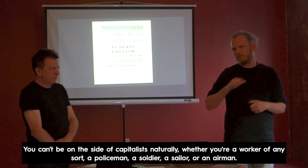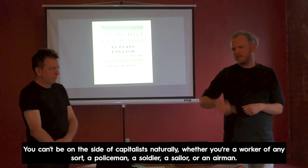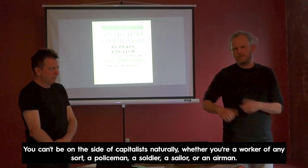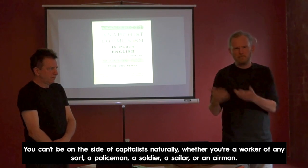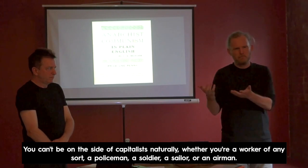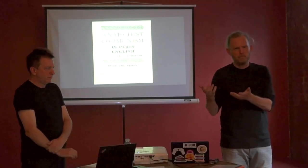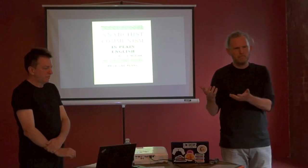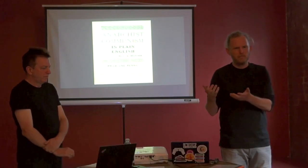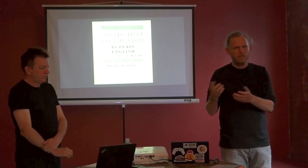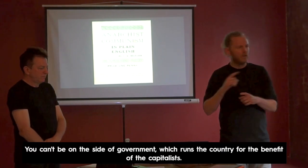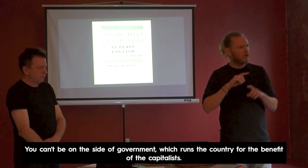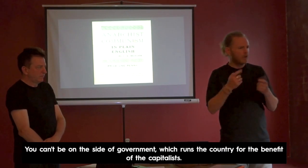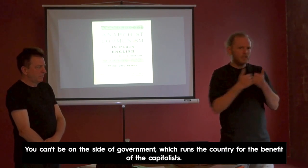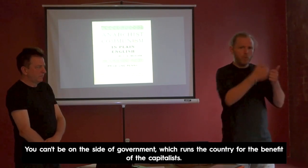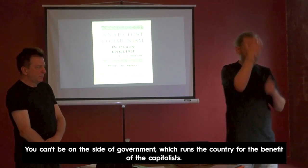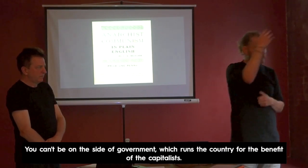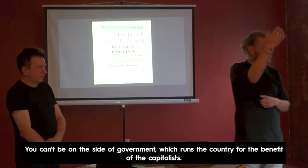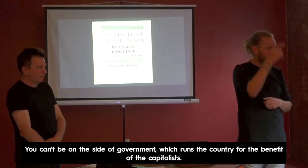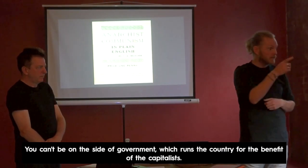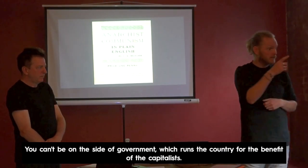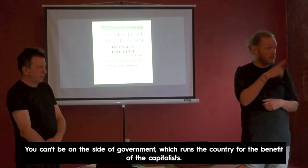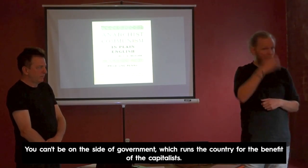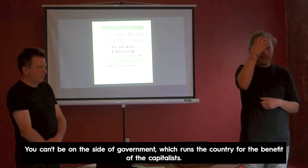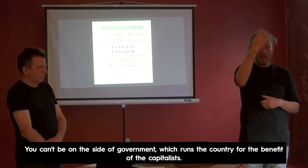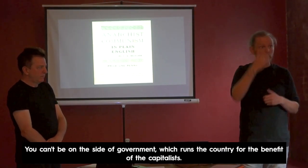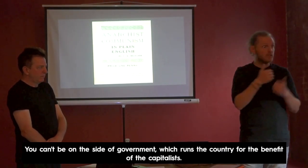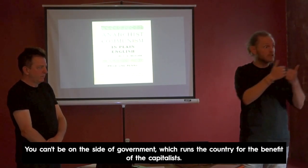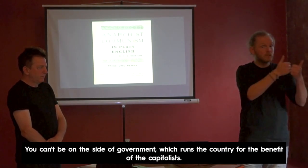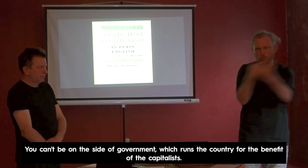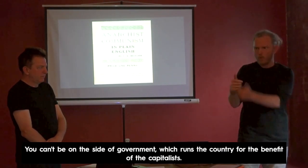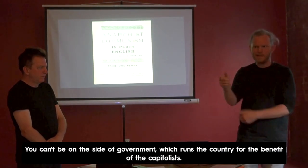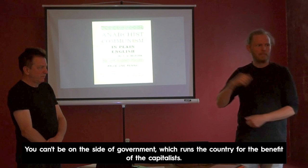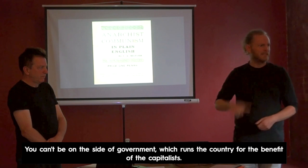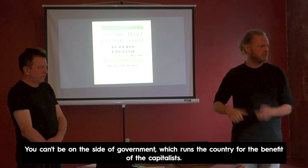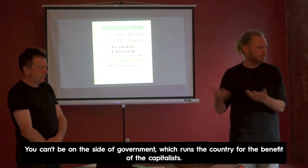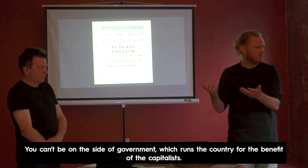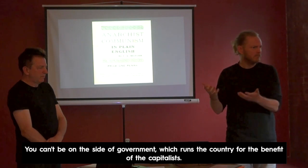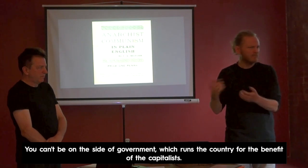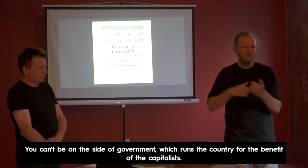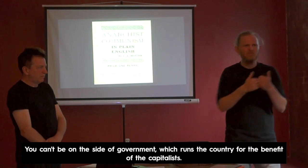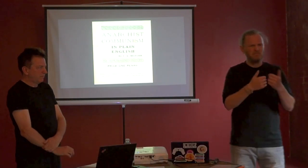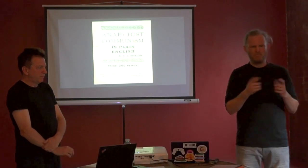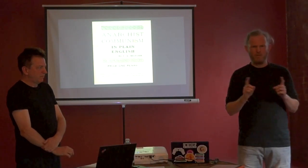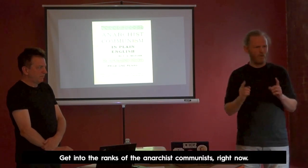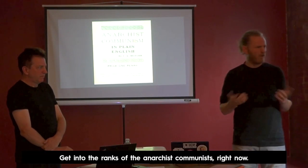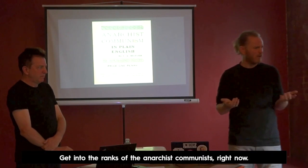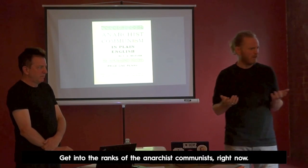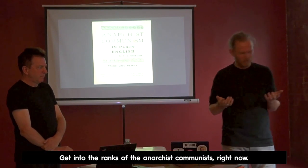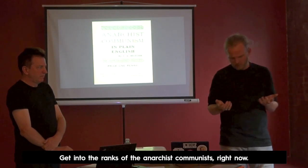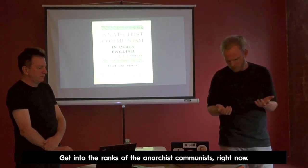airman. You can't be on the side of government, which runs the country for the benefit of the capitalists. Get into the ranks